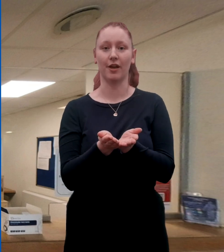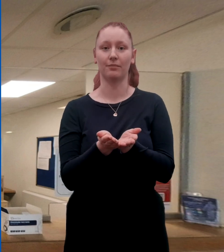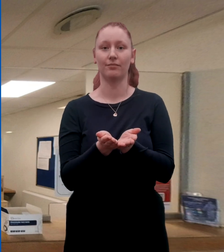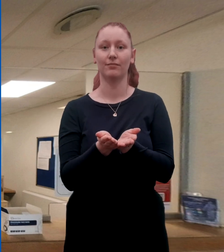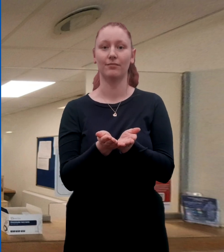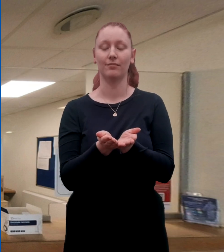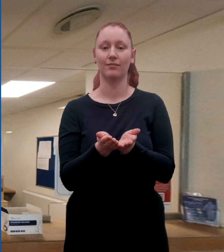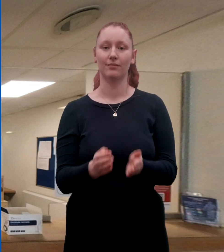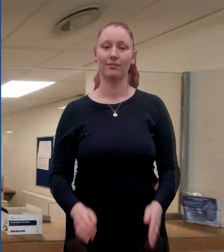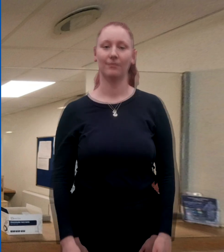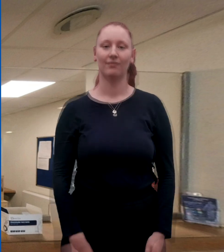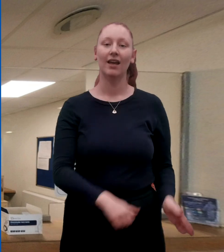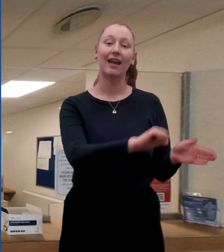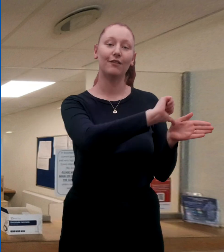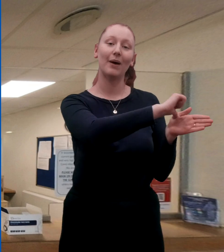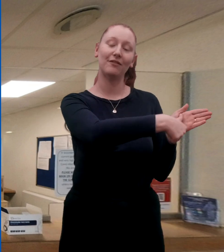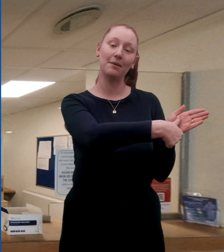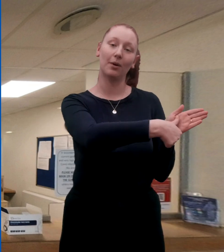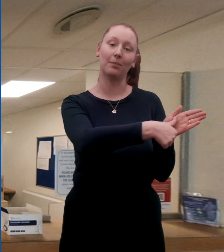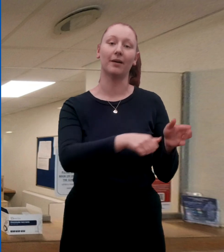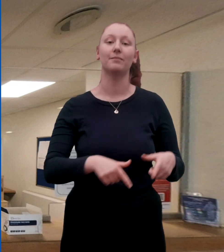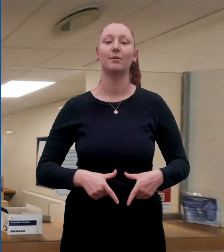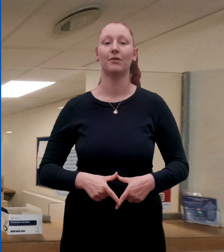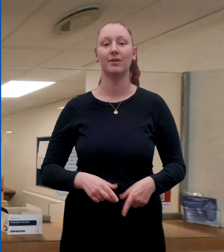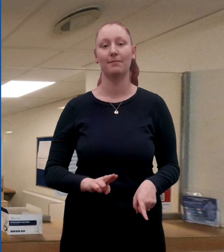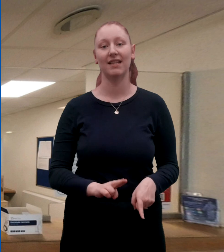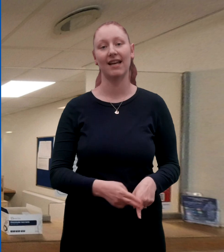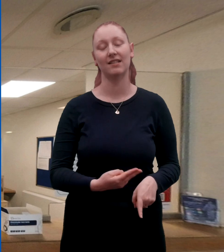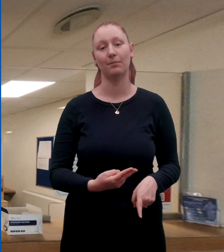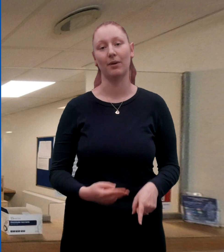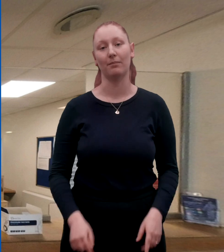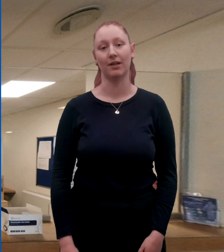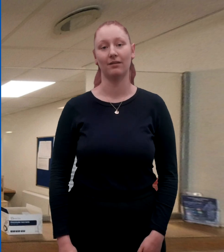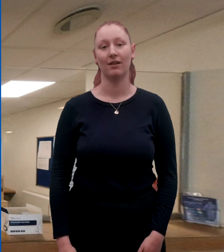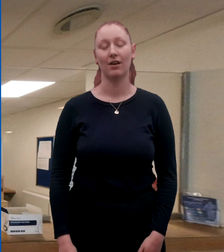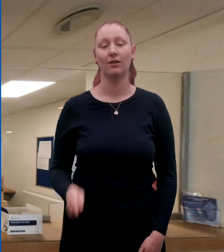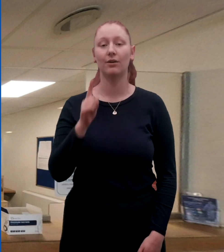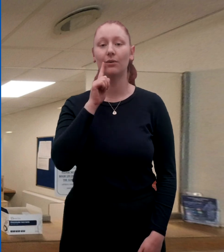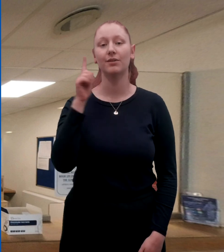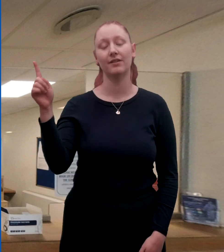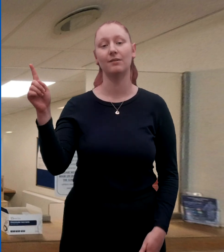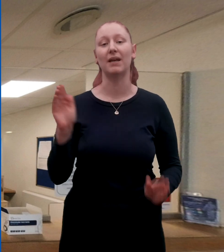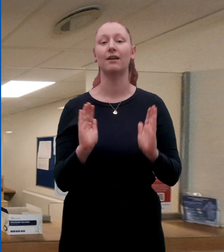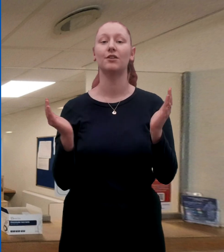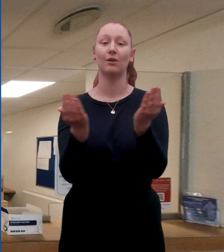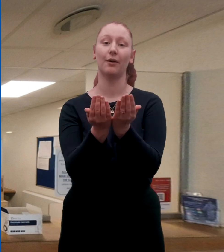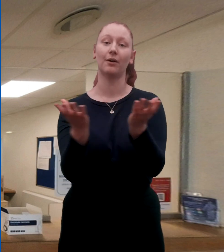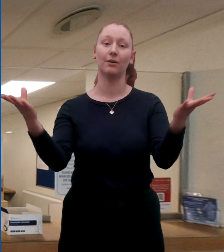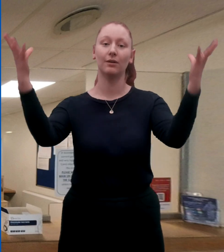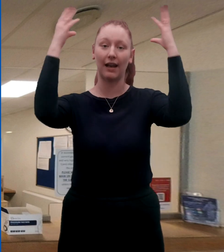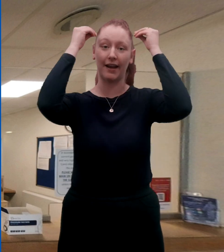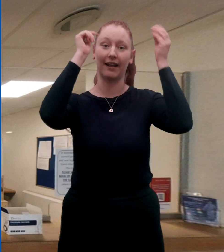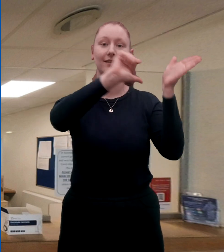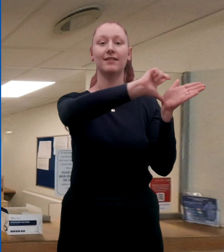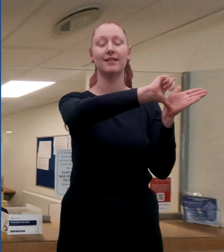with you. If you have any problems with your smear test appointment, you can also speak to your